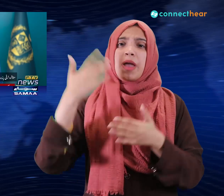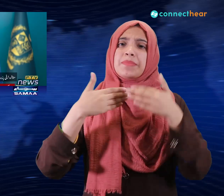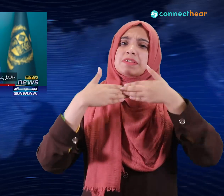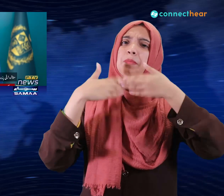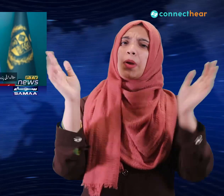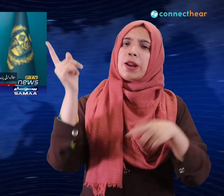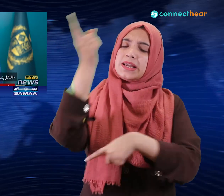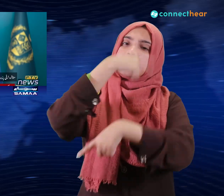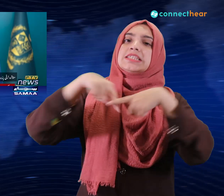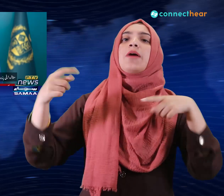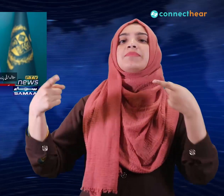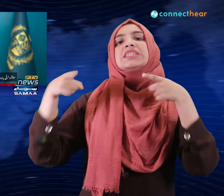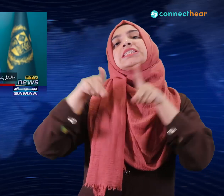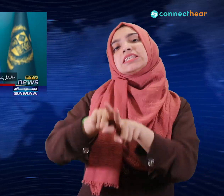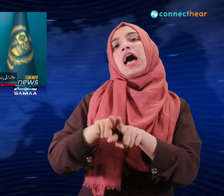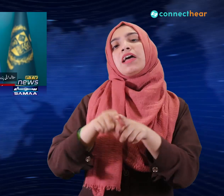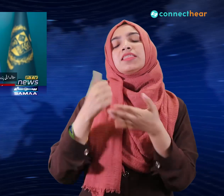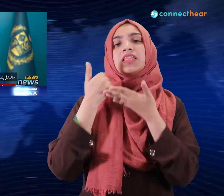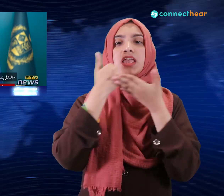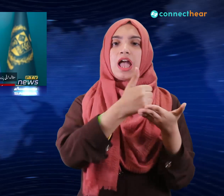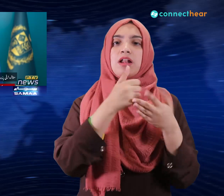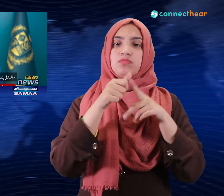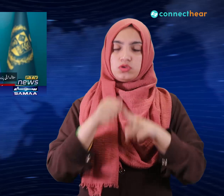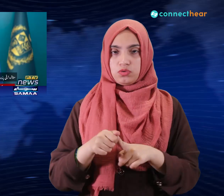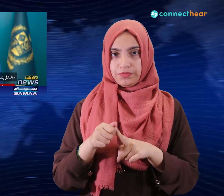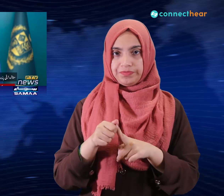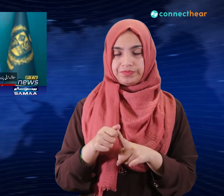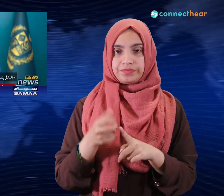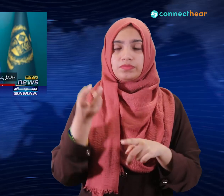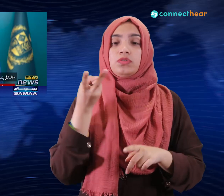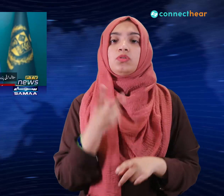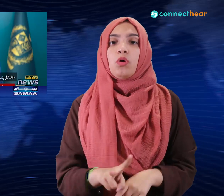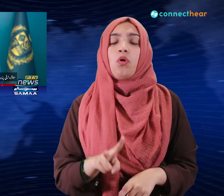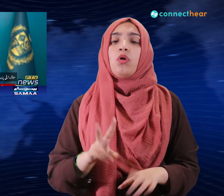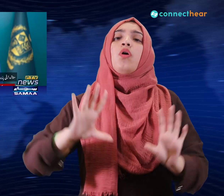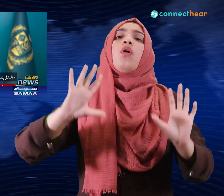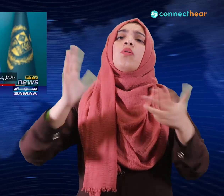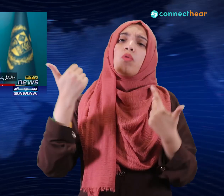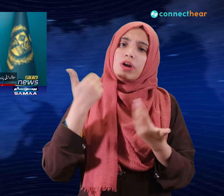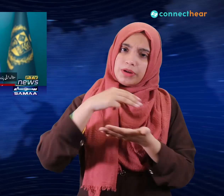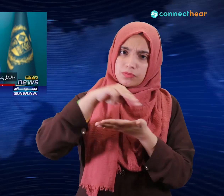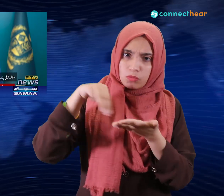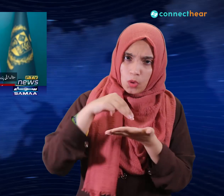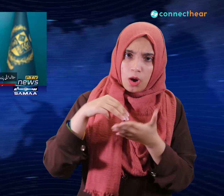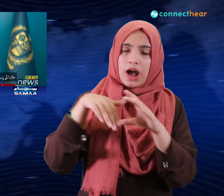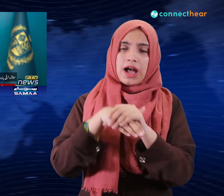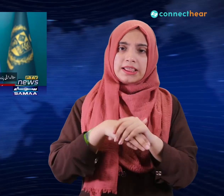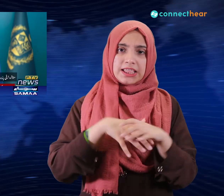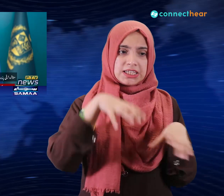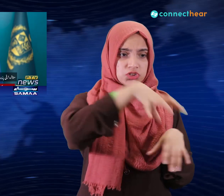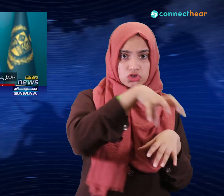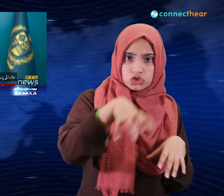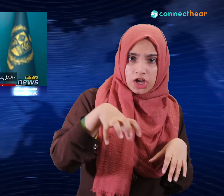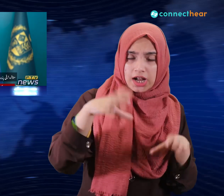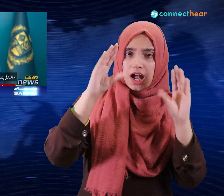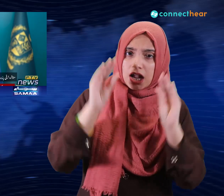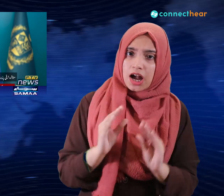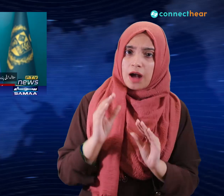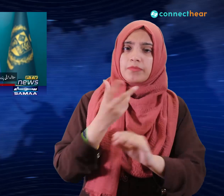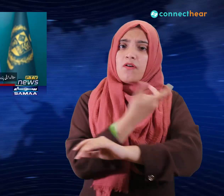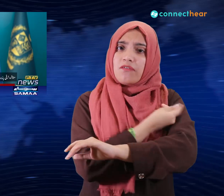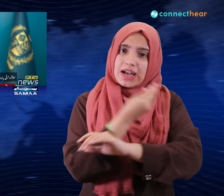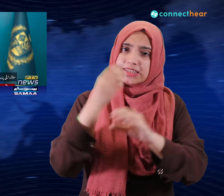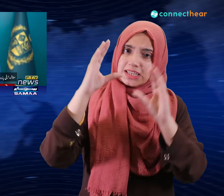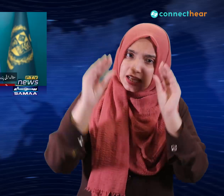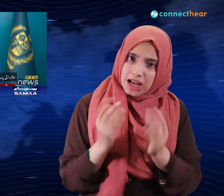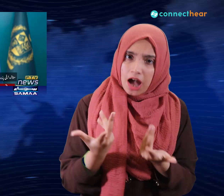restructuring of high-cost debt is another essential instrument to provide fiscal space and